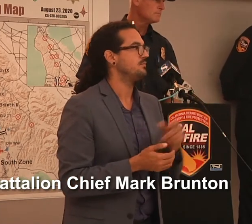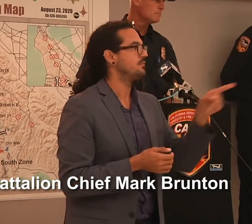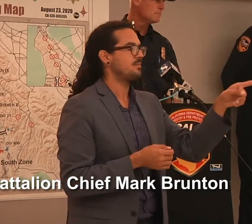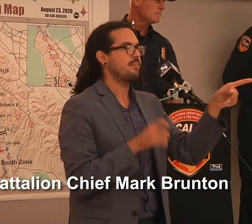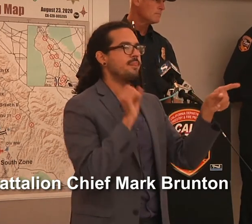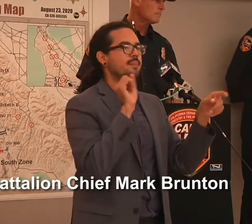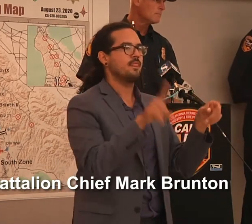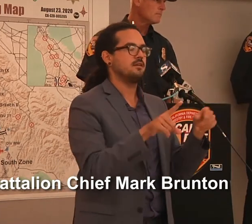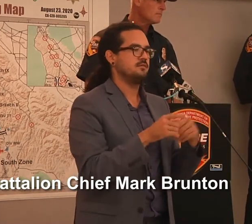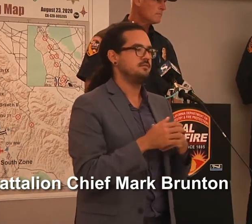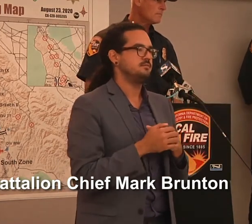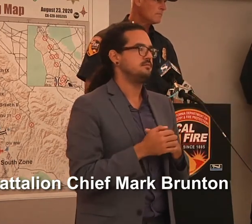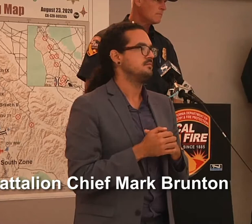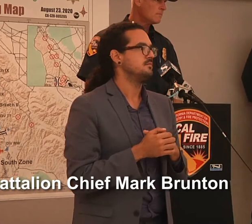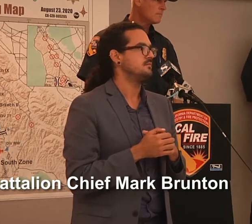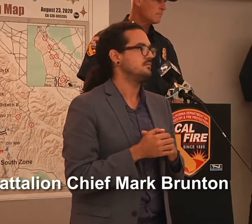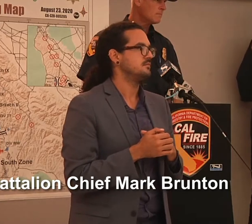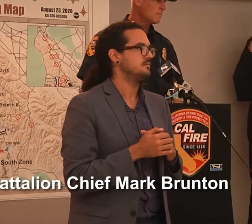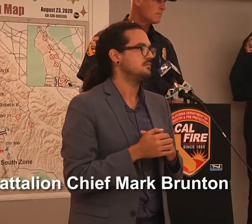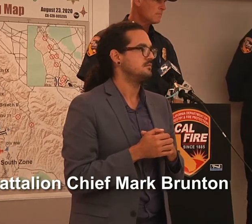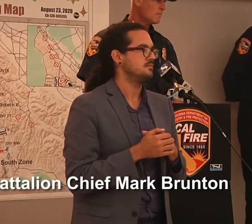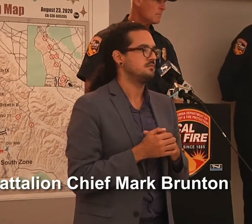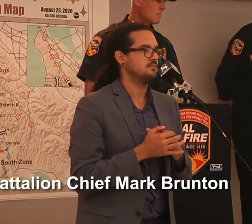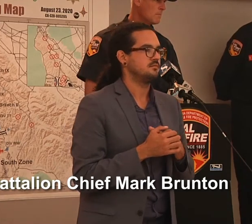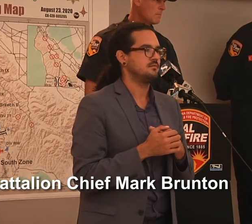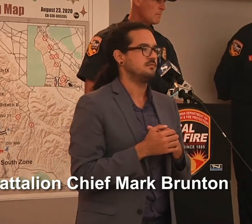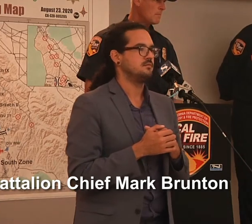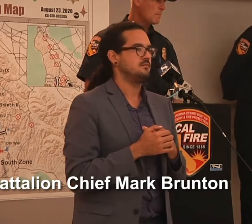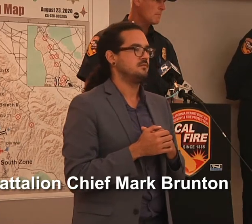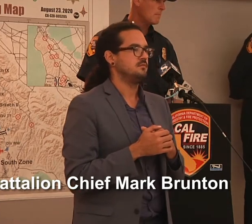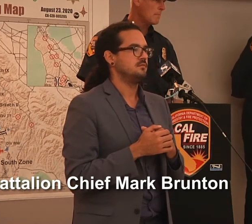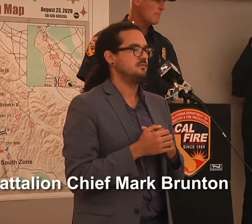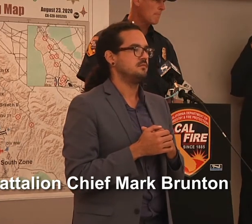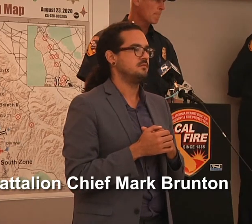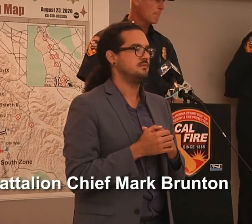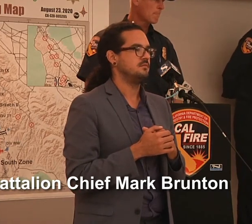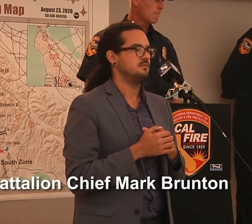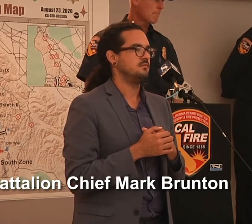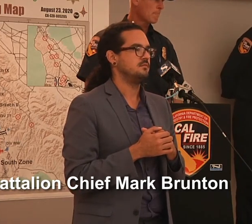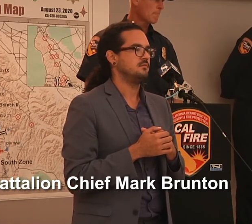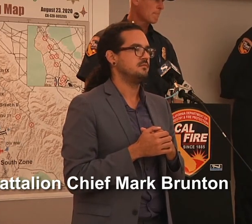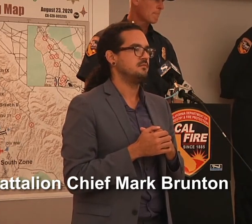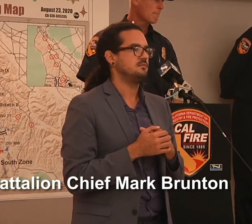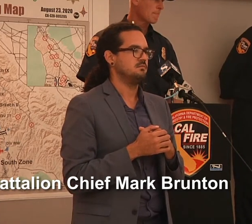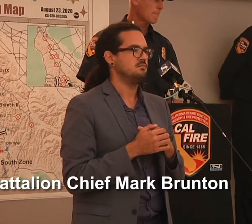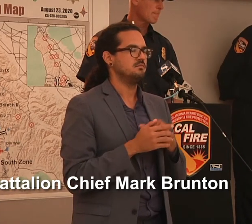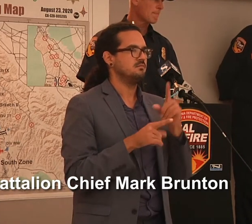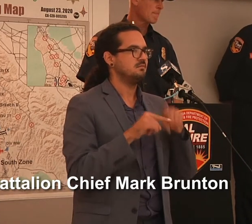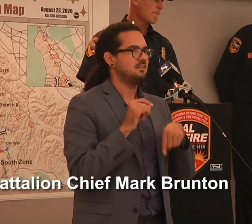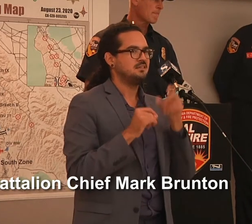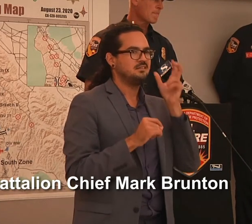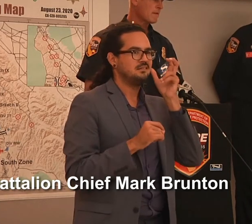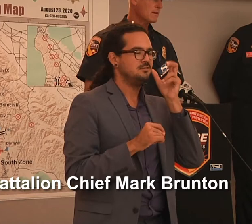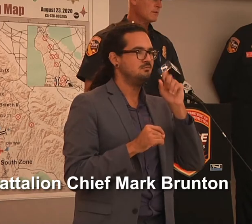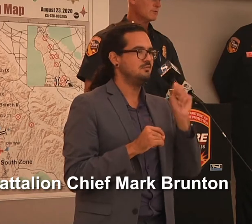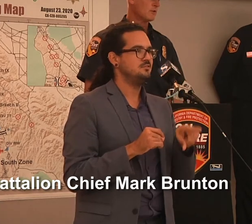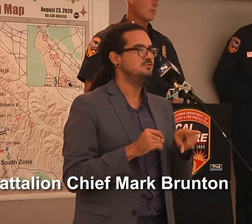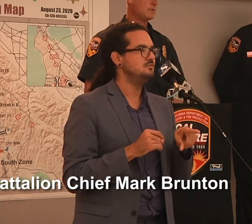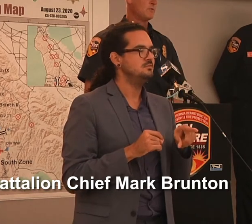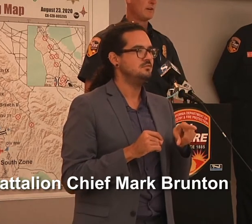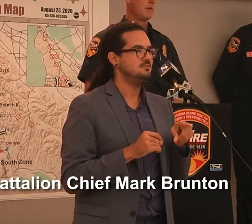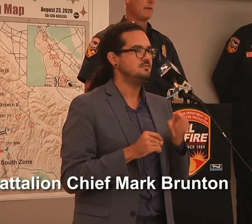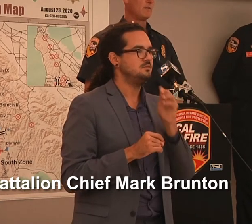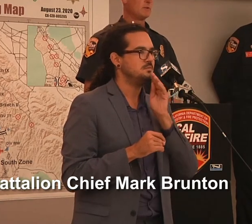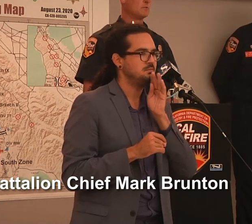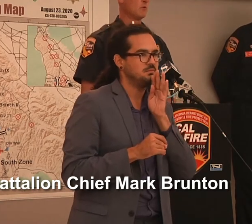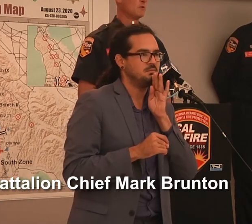What's potentially more concerning? Dry lightning starting to meet the fire in a different area, or just erratic winds, you know, blowing the front fire in a different direction? So the